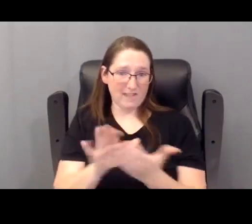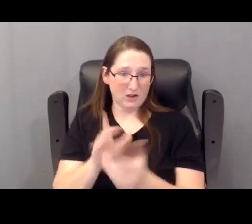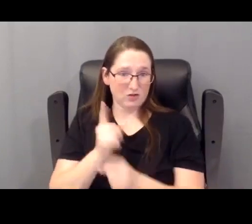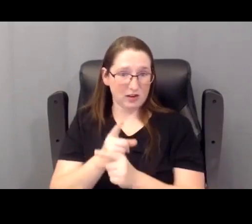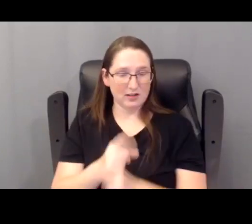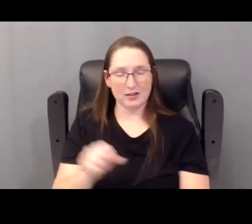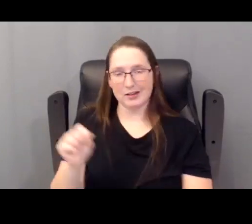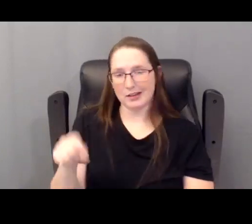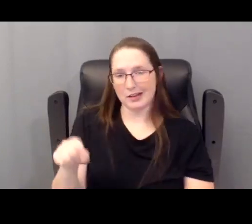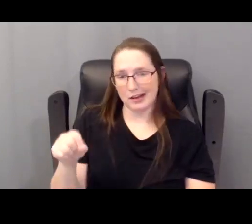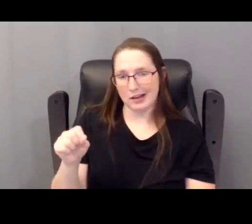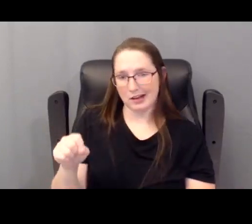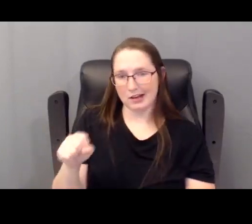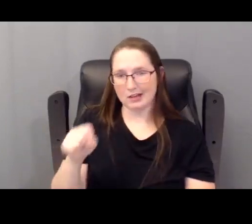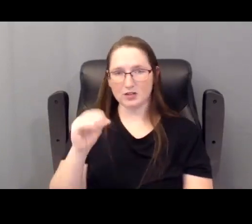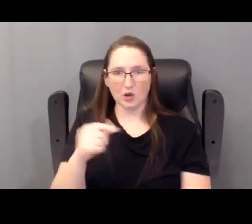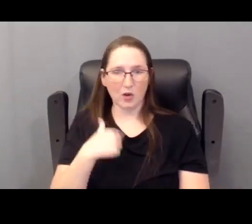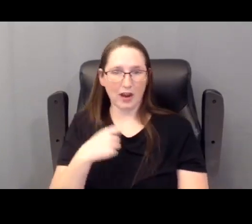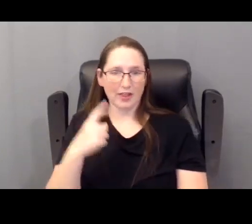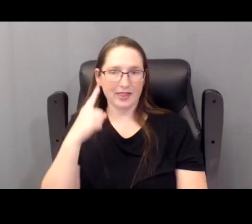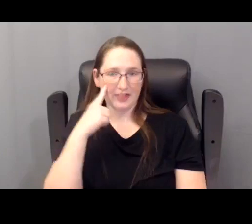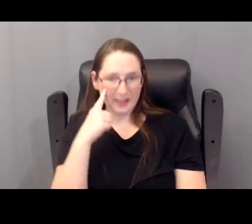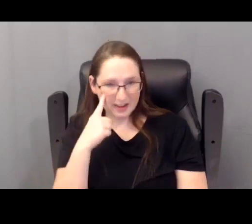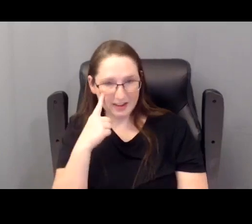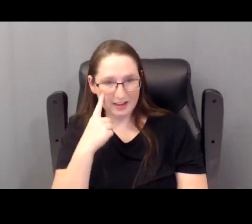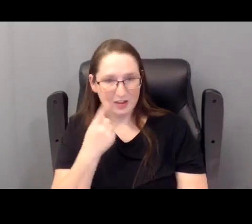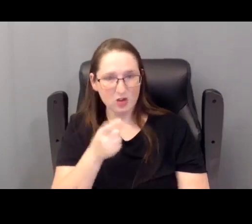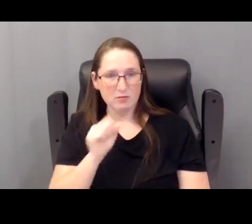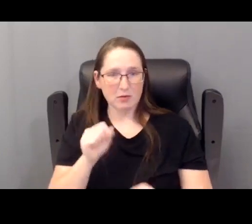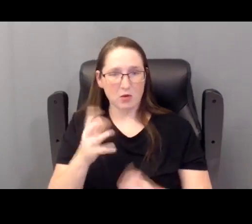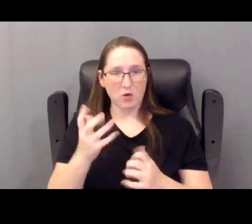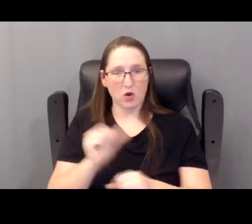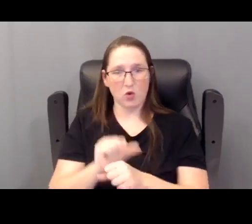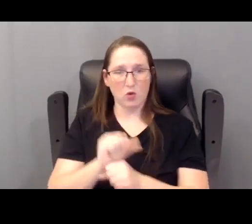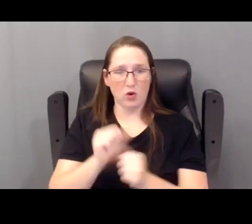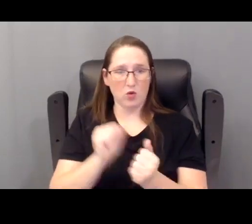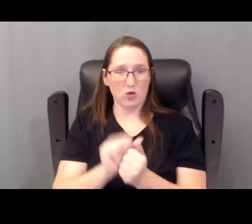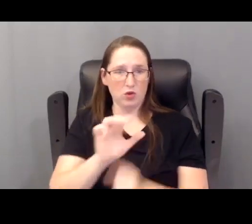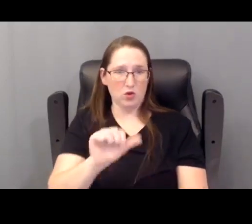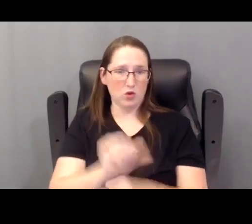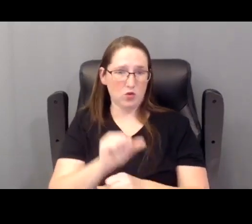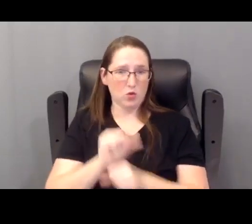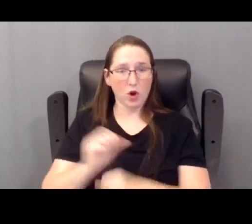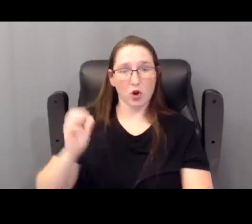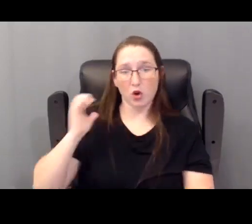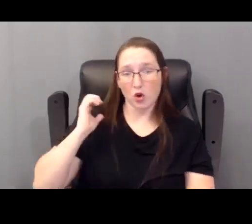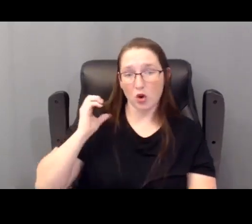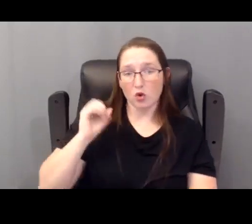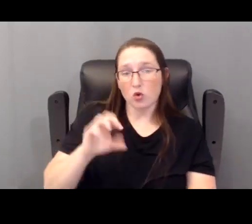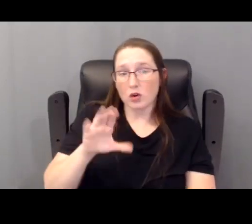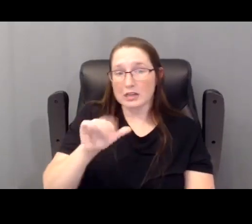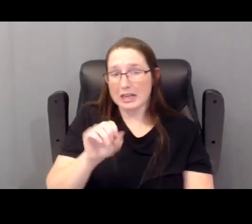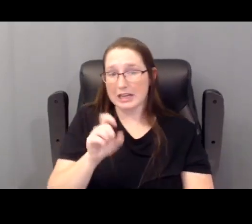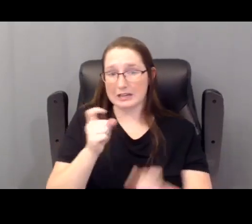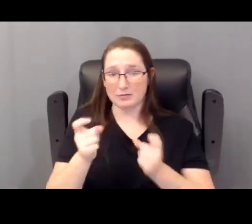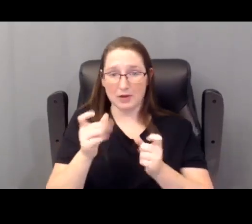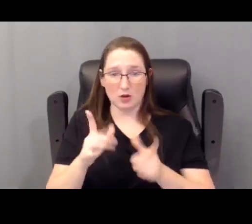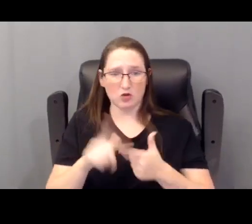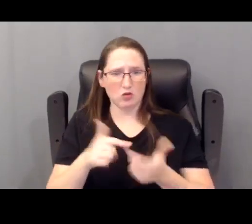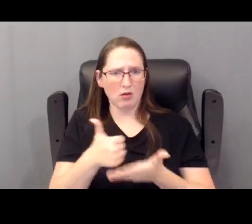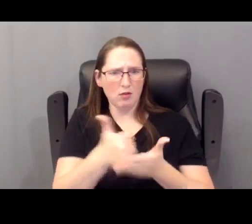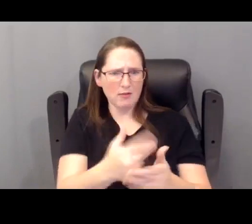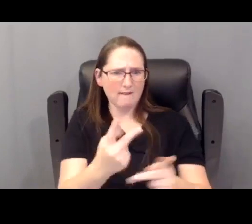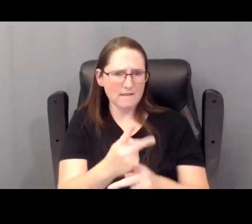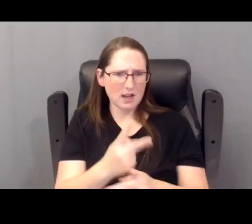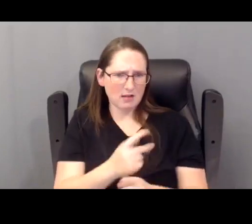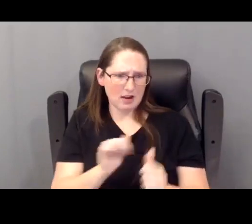Yeah. So I think you probably want to work with your work coach or case manager to help you figure out how